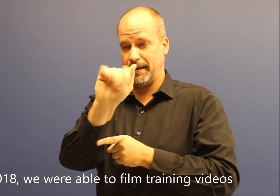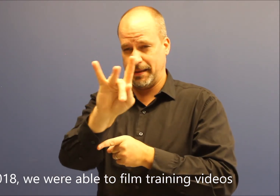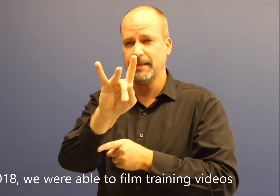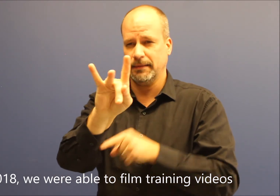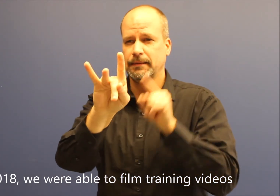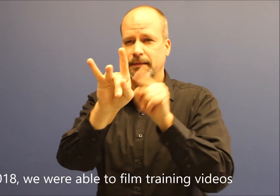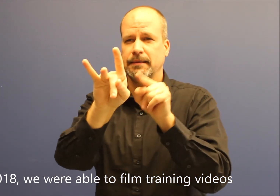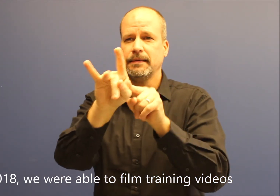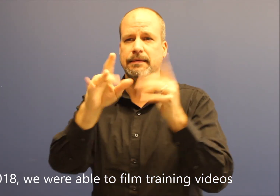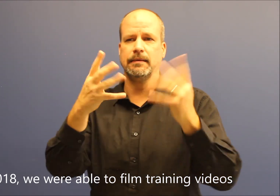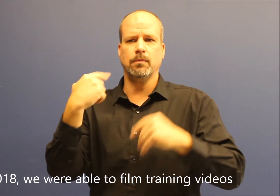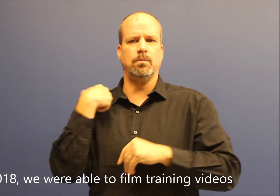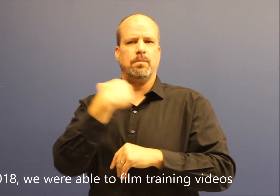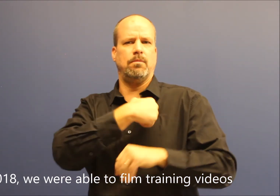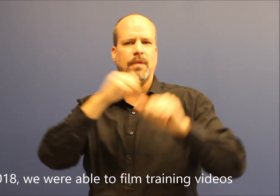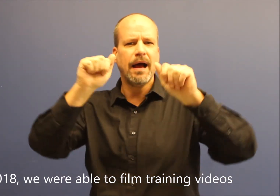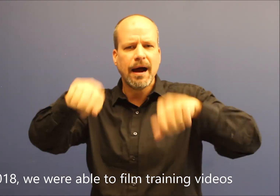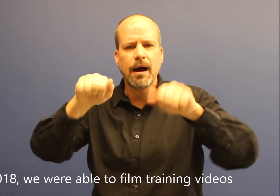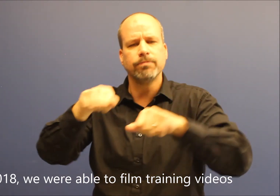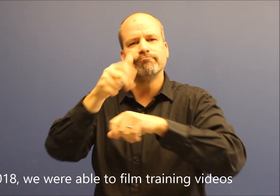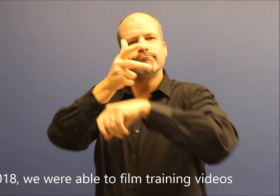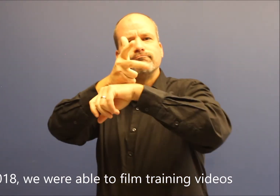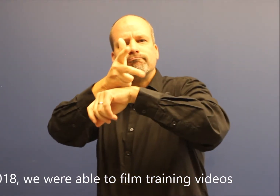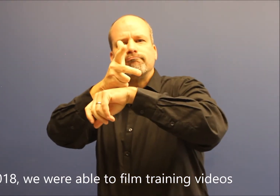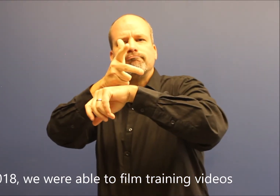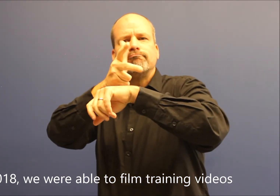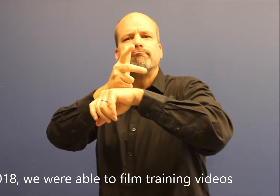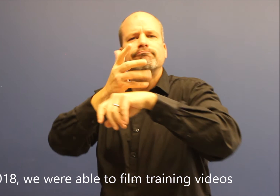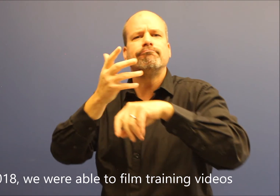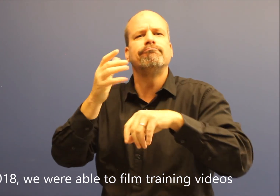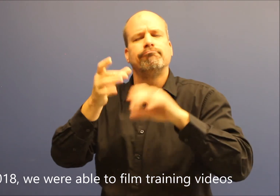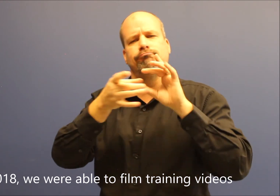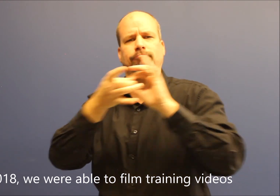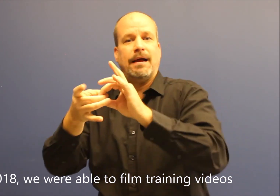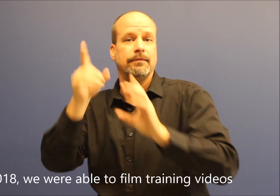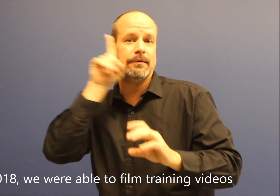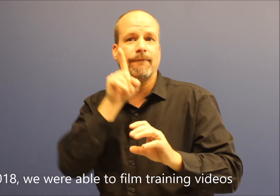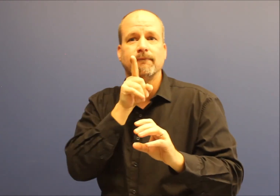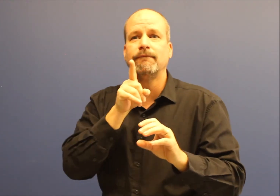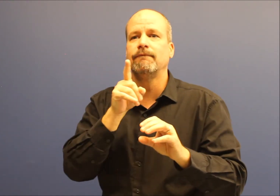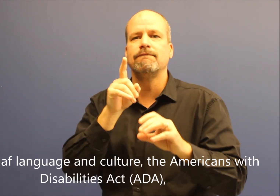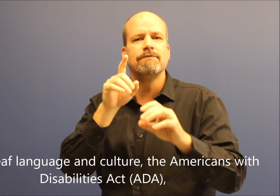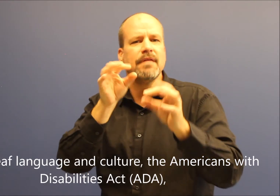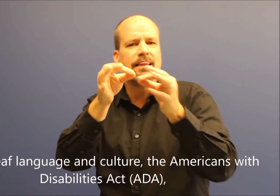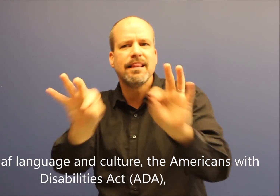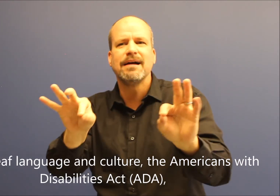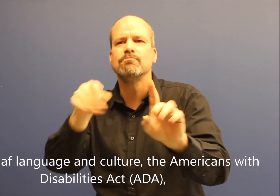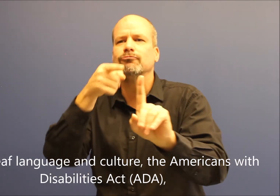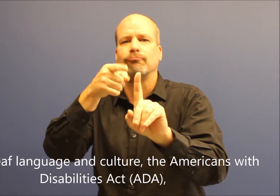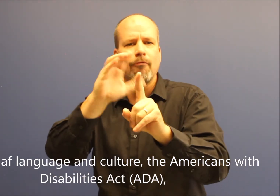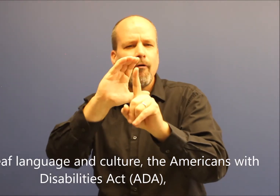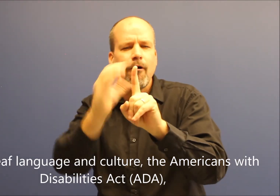In 2018, we were able to film training videos about deaf language,